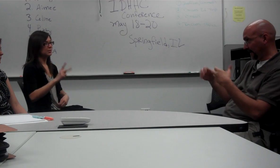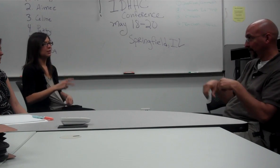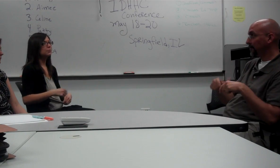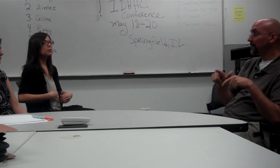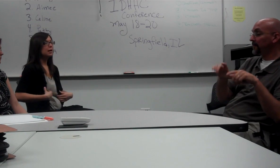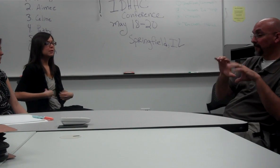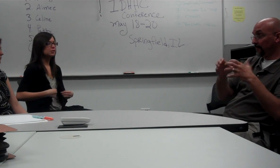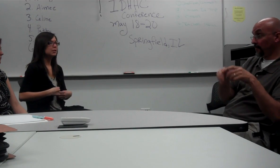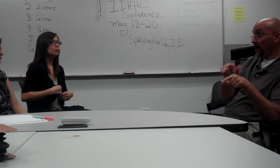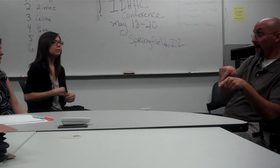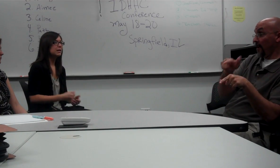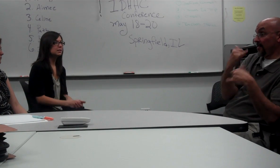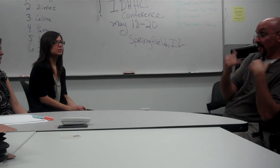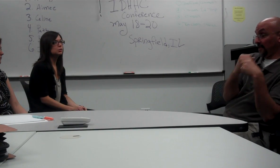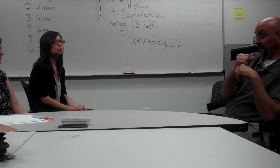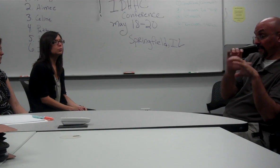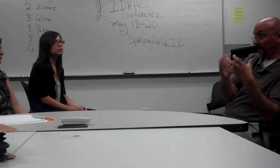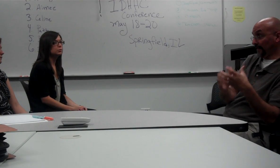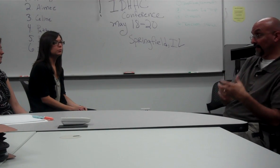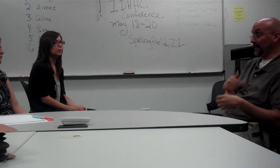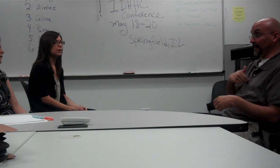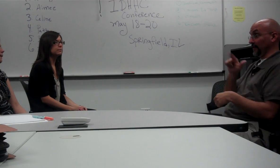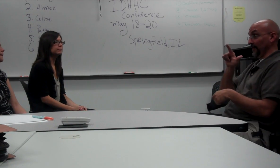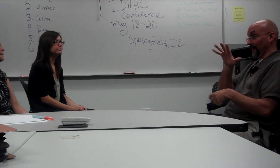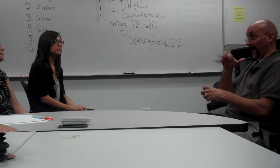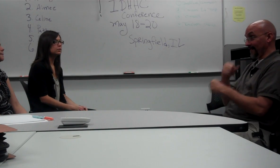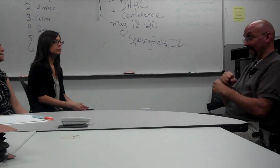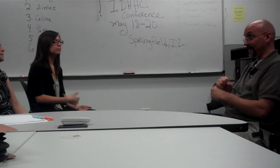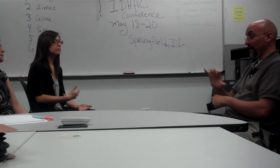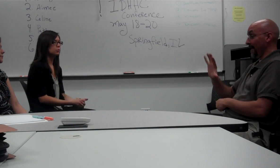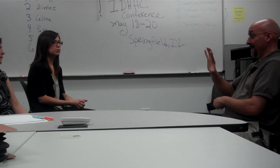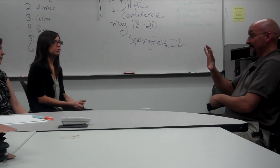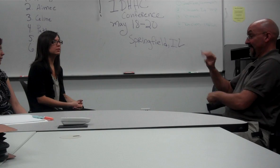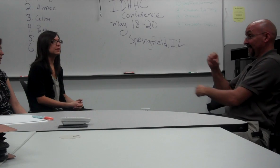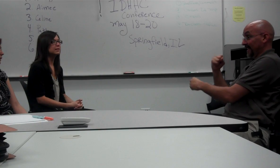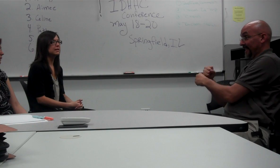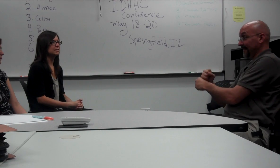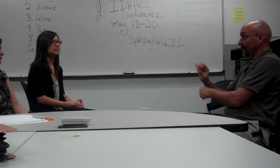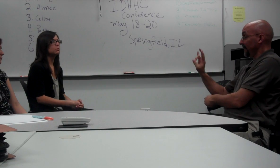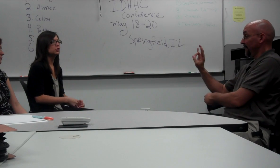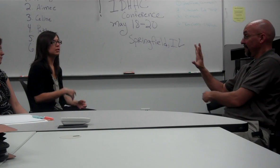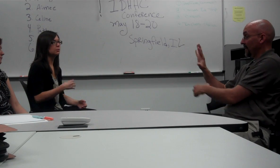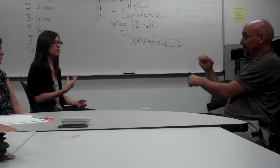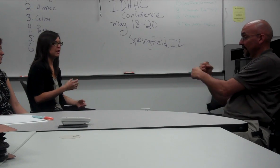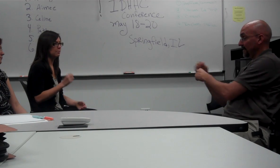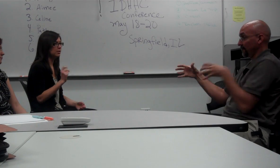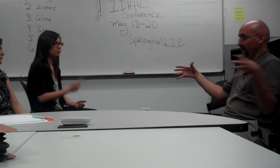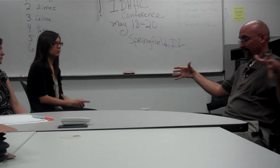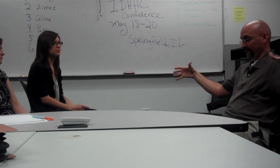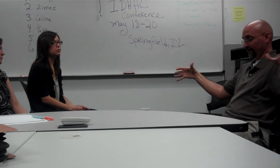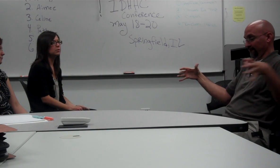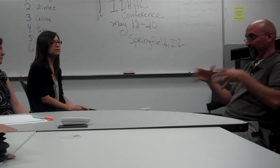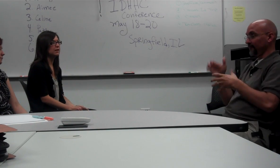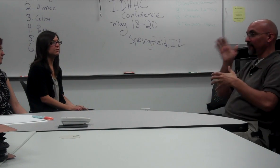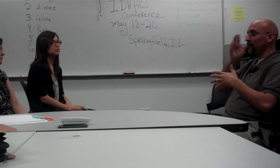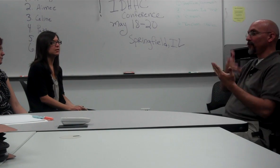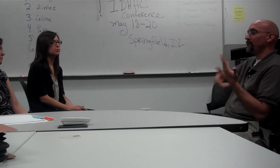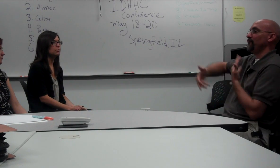Sorry, I'm actually going back to school to return to my class in which I went there once for 25 years, and I'm